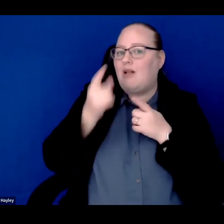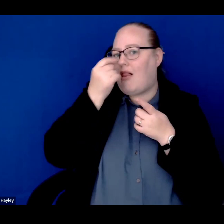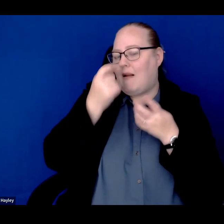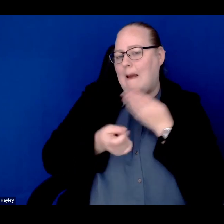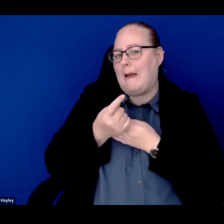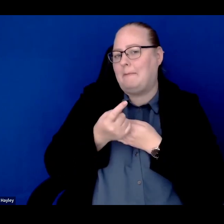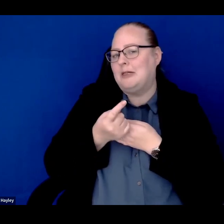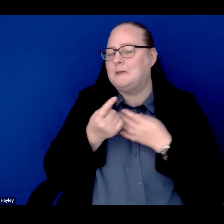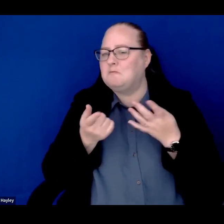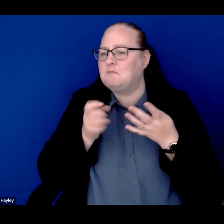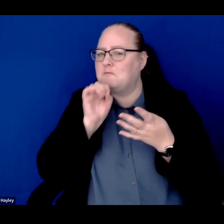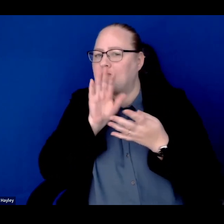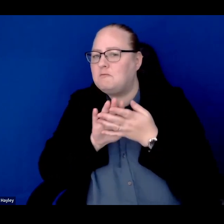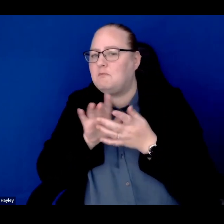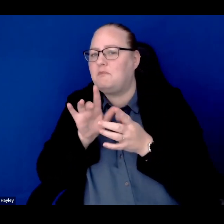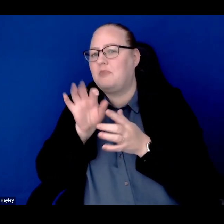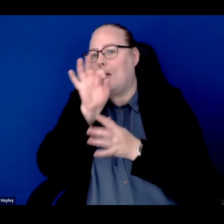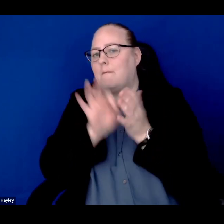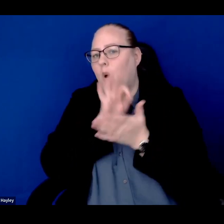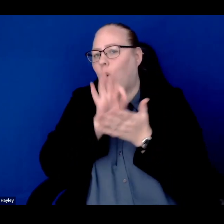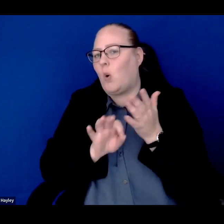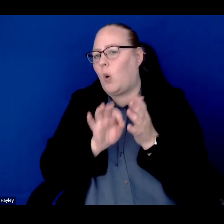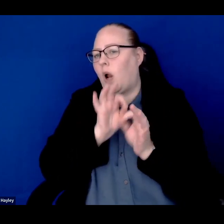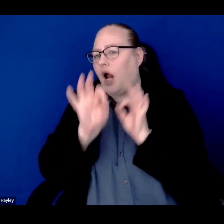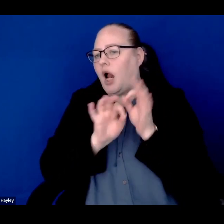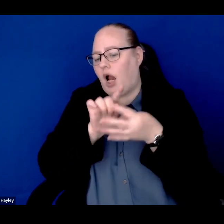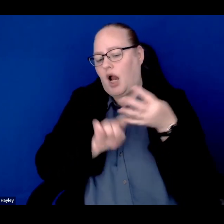see what's going to come out of this conversation.